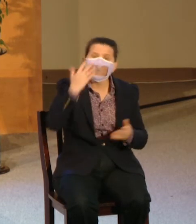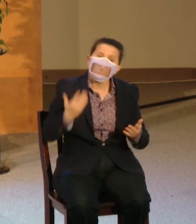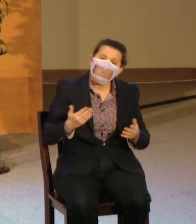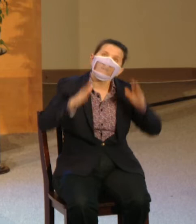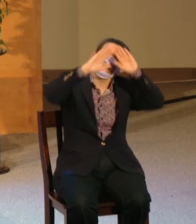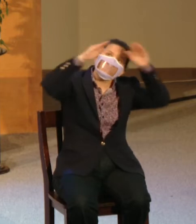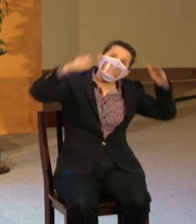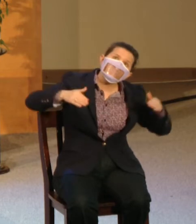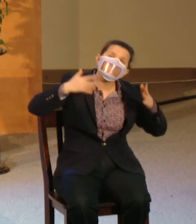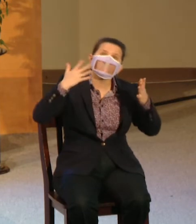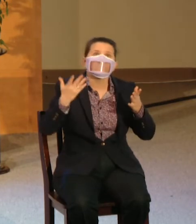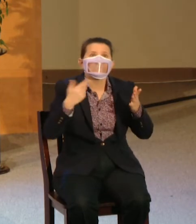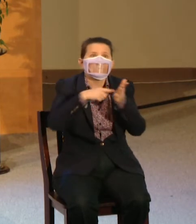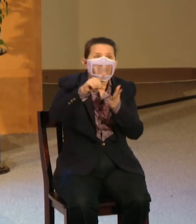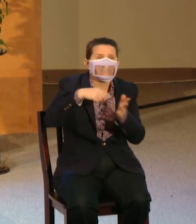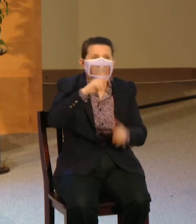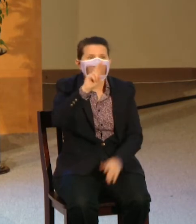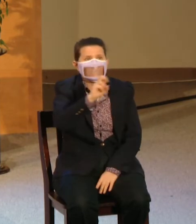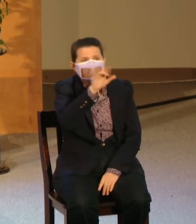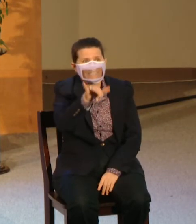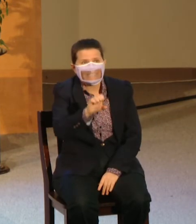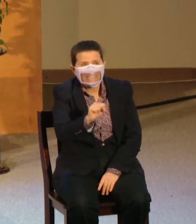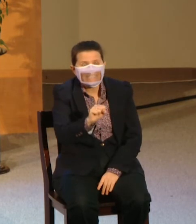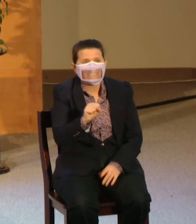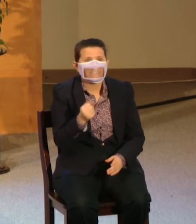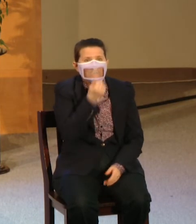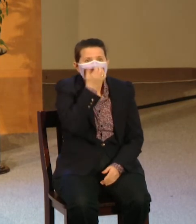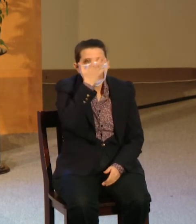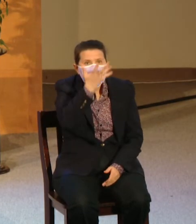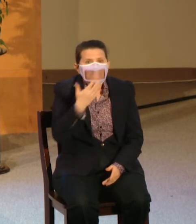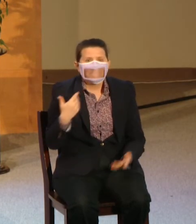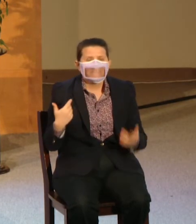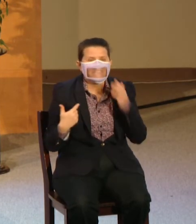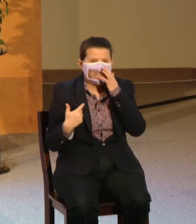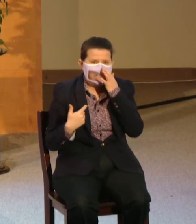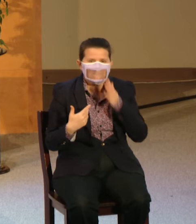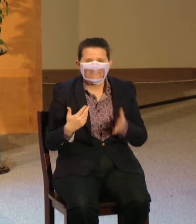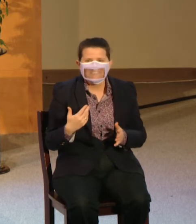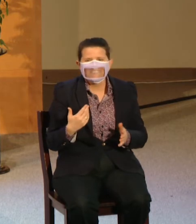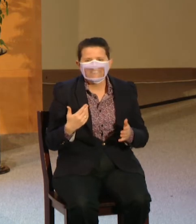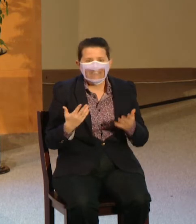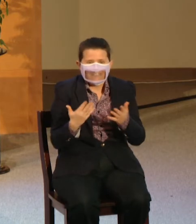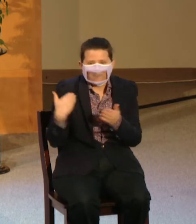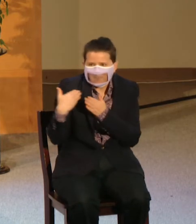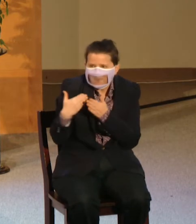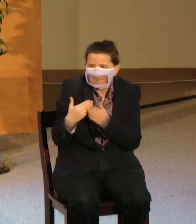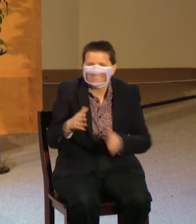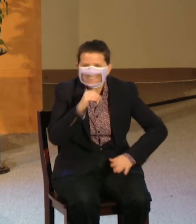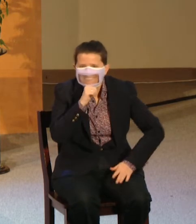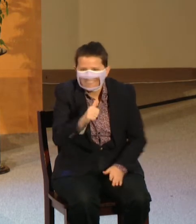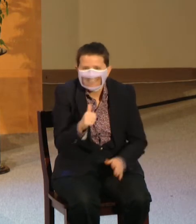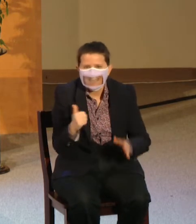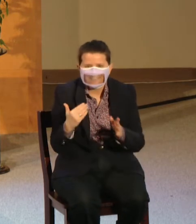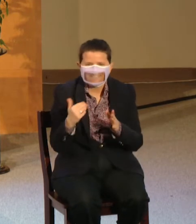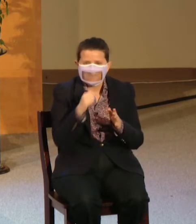how warm and cozy you are, although it's not quite warm in this sanctuary yet. I'm cold. I don't know about the rest